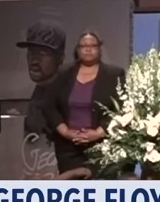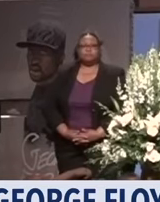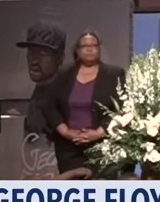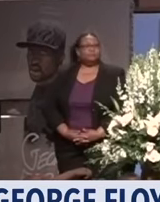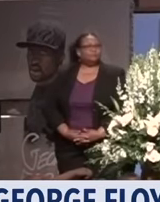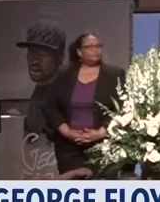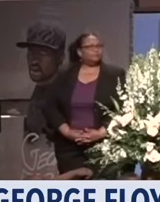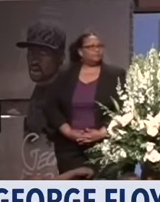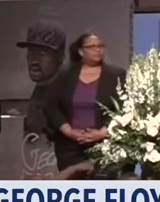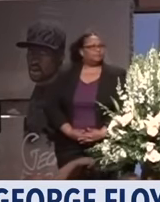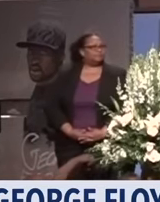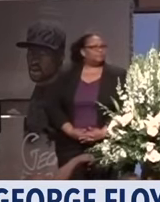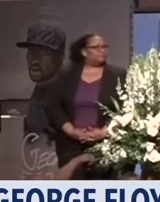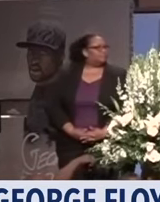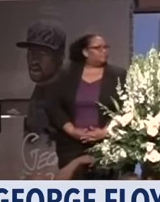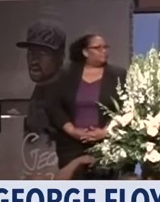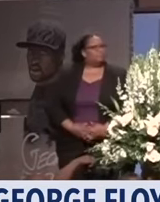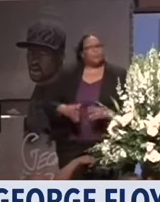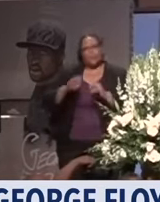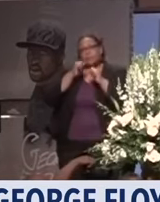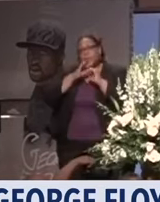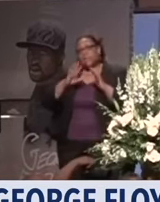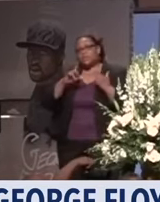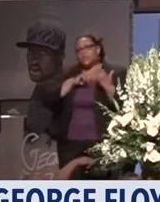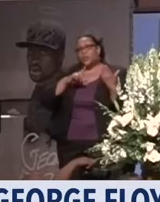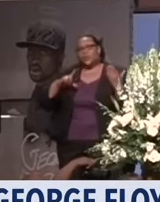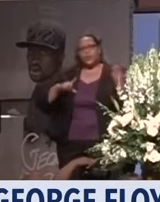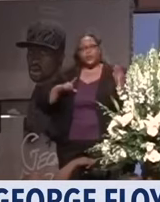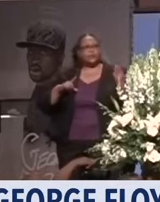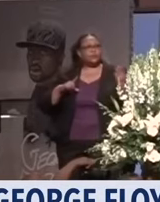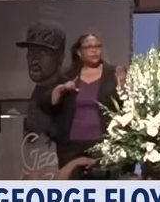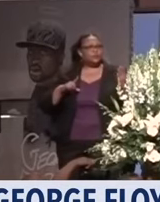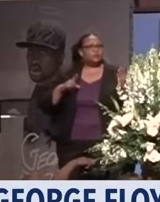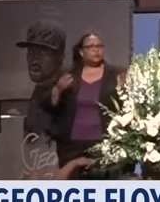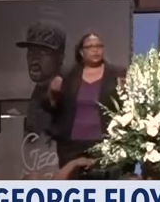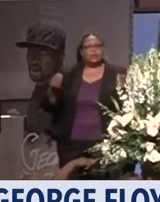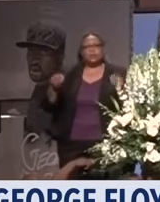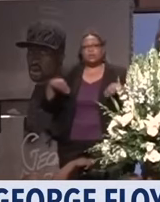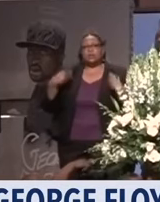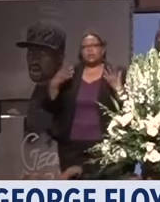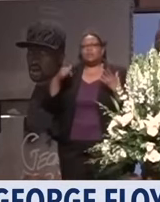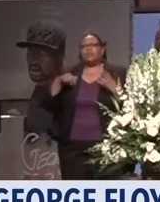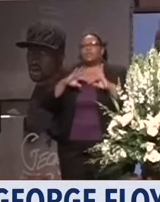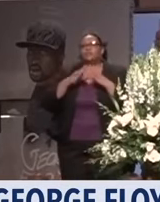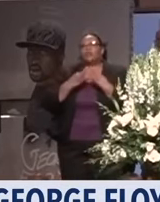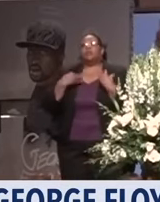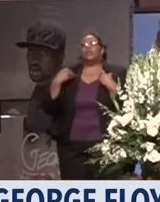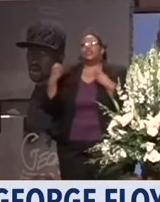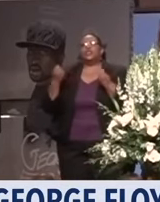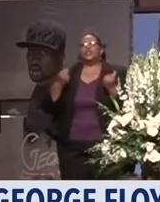bless them, Lord. Bless them, Lord. Strengthen them, Lord.